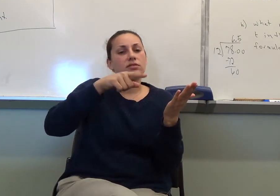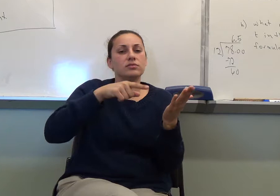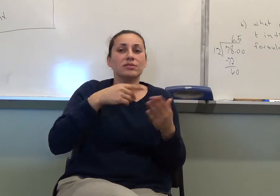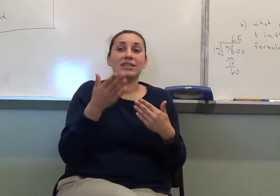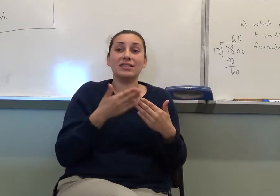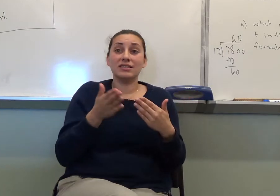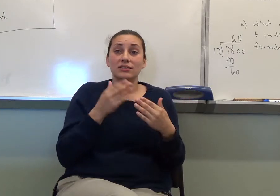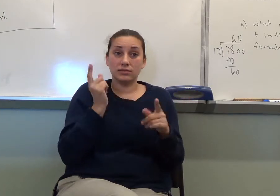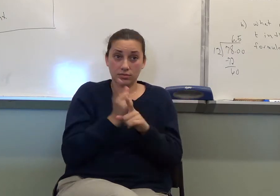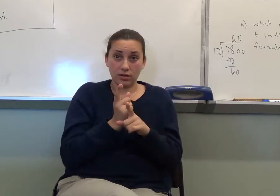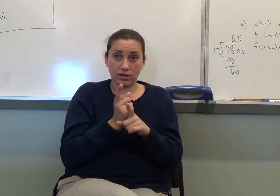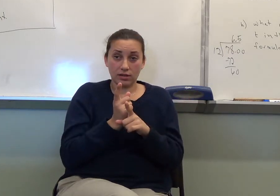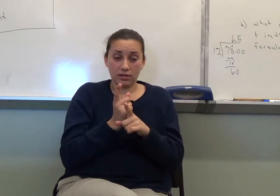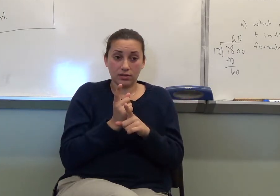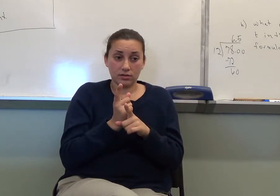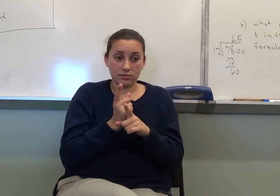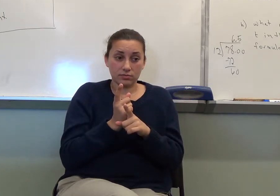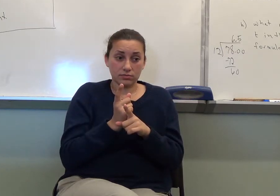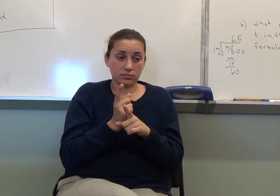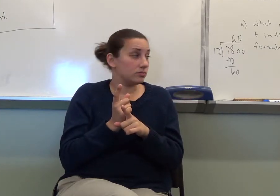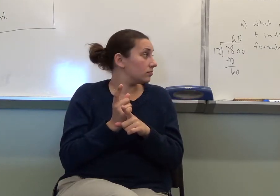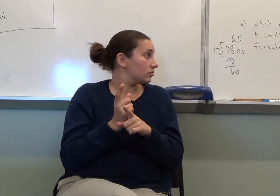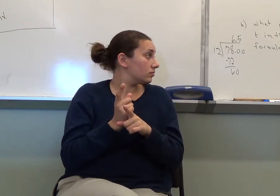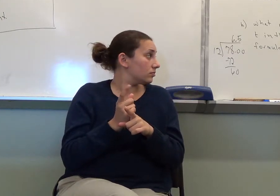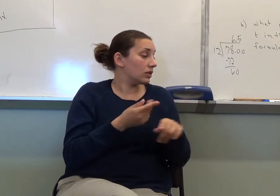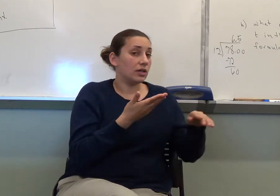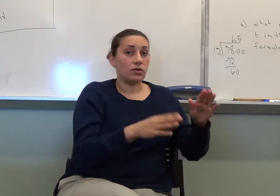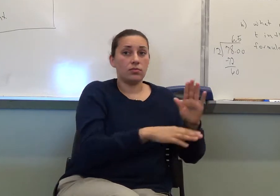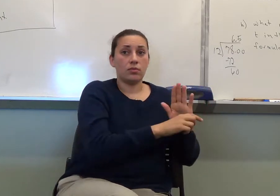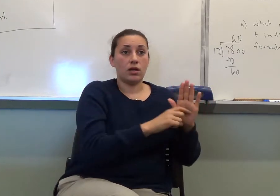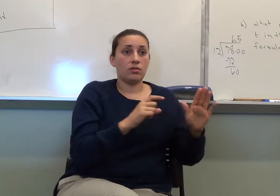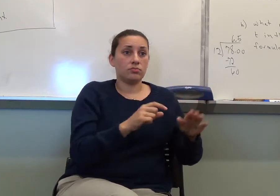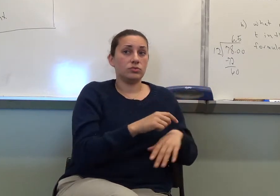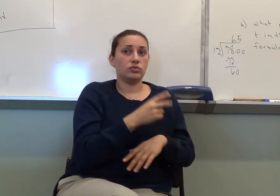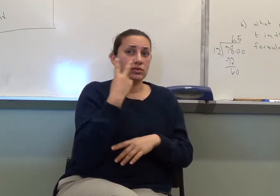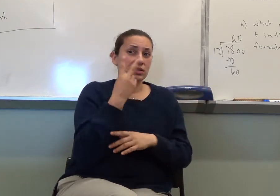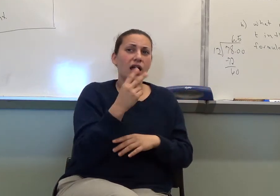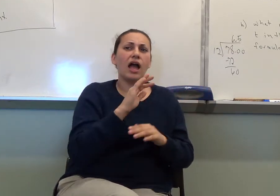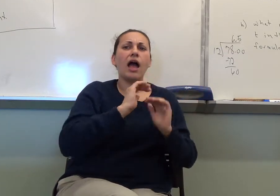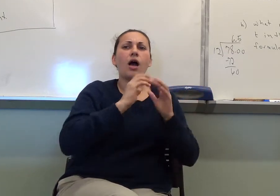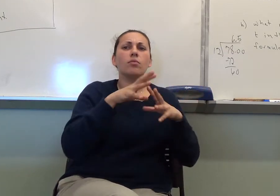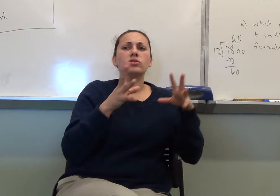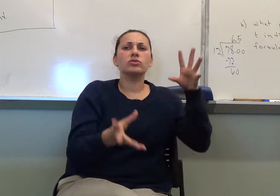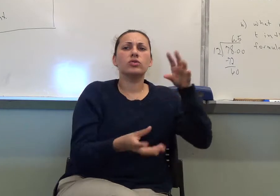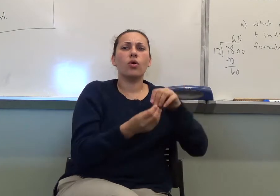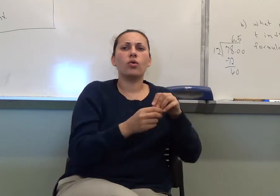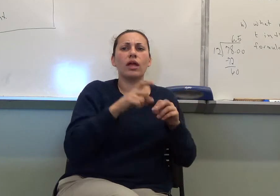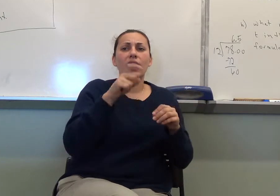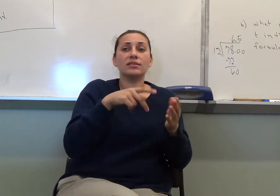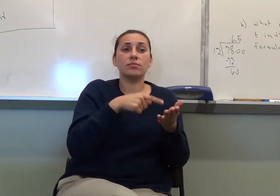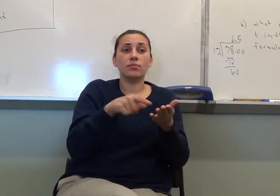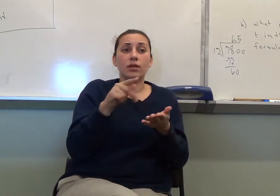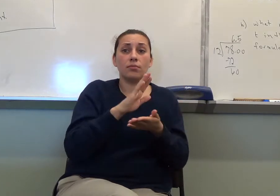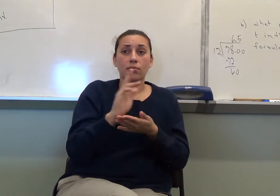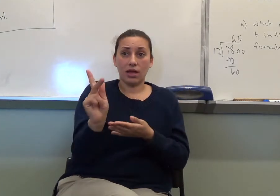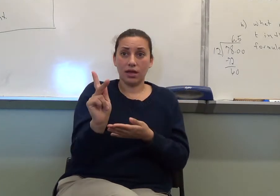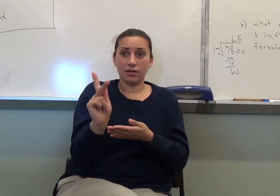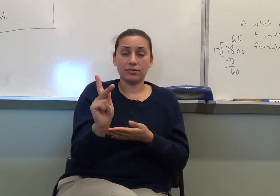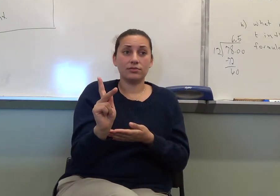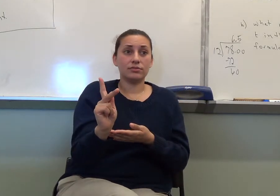right? Because if you come down here and how much total money must he repay to pay off the loan, if you come up